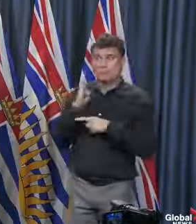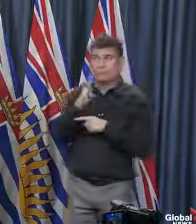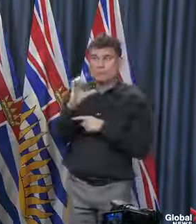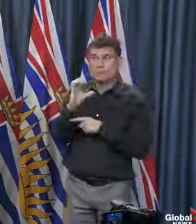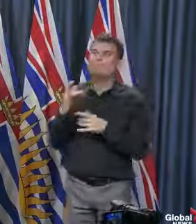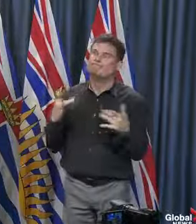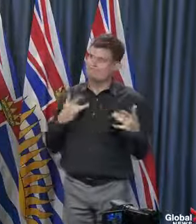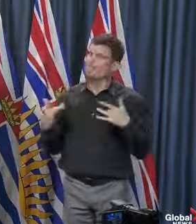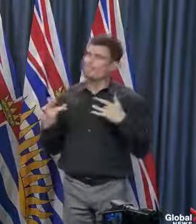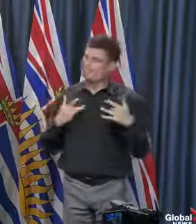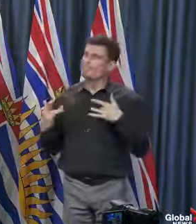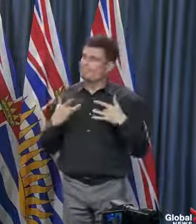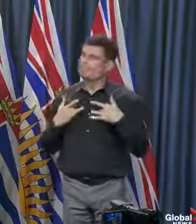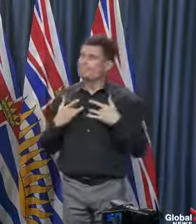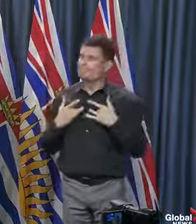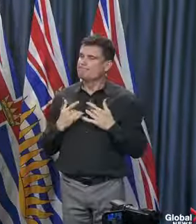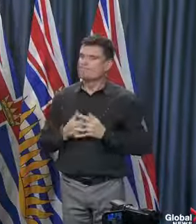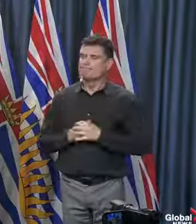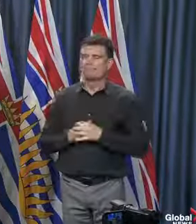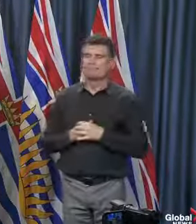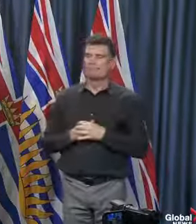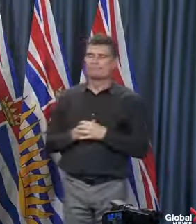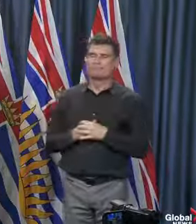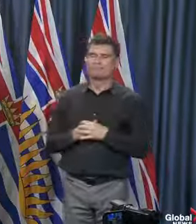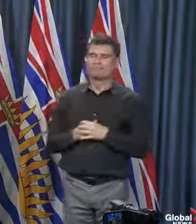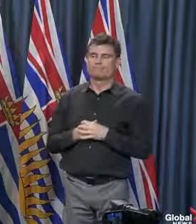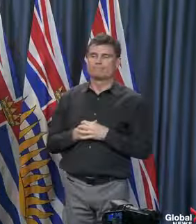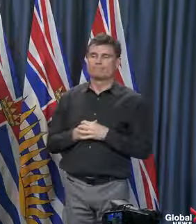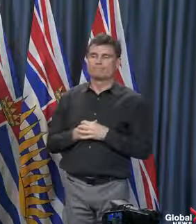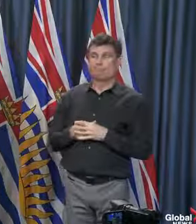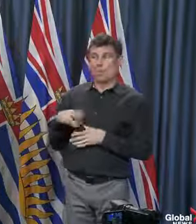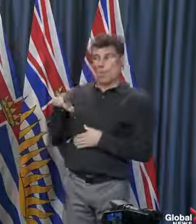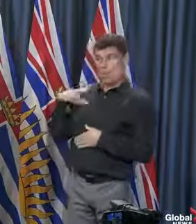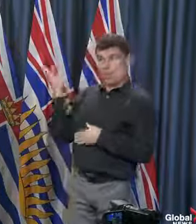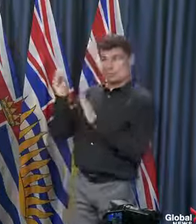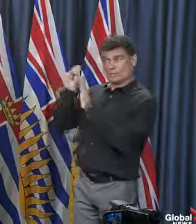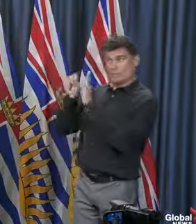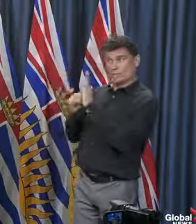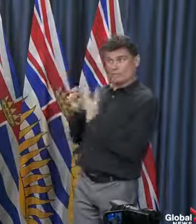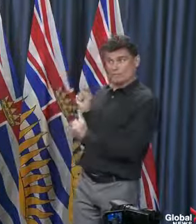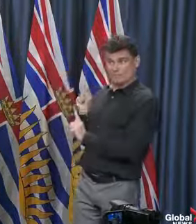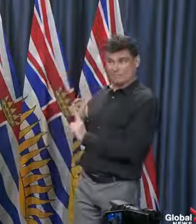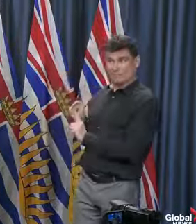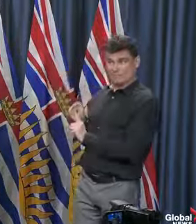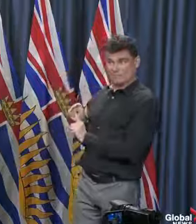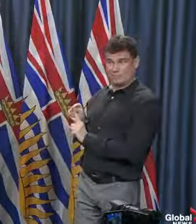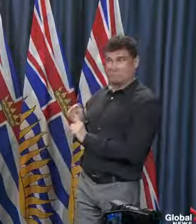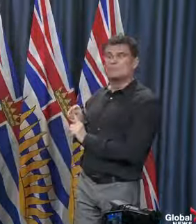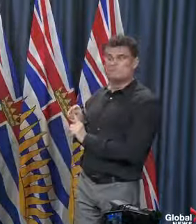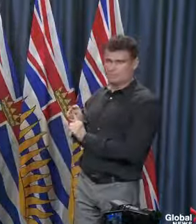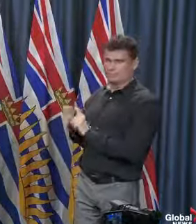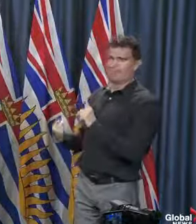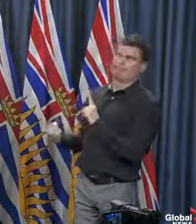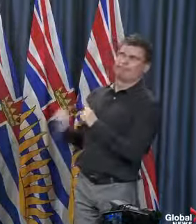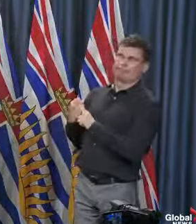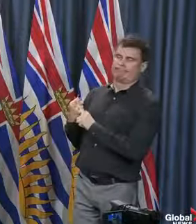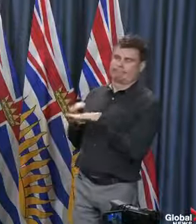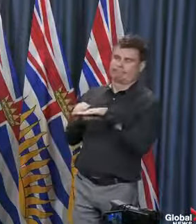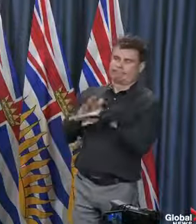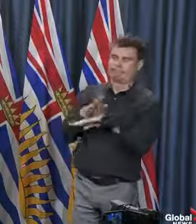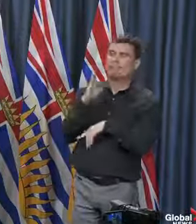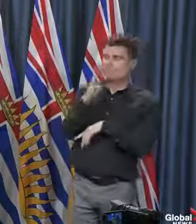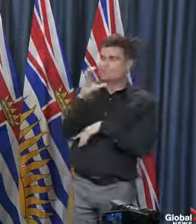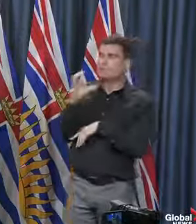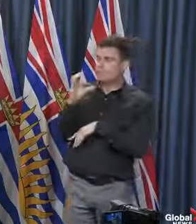the situation particularly in King and Snohomish County in Washington State, which affects British Columbia more than anyone else. It's our strong